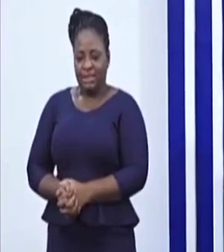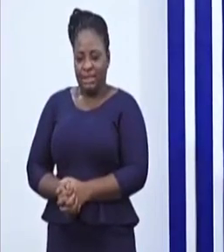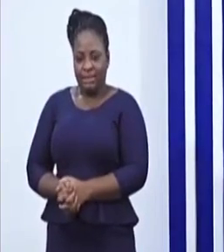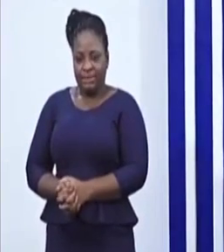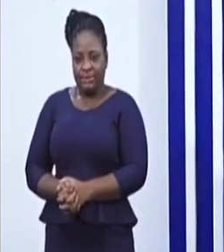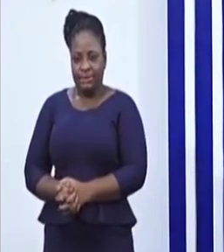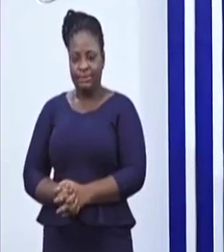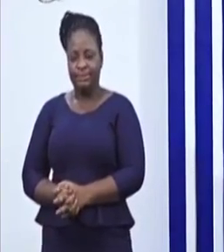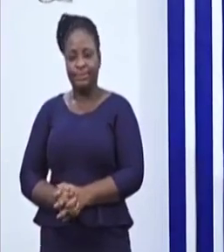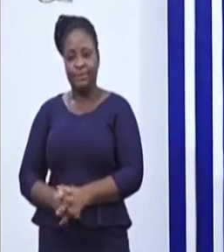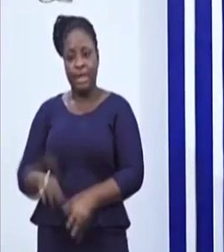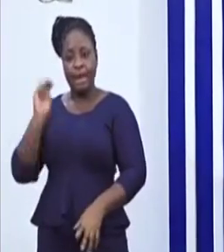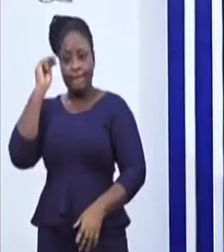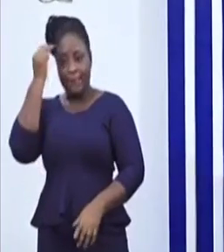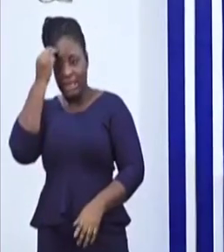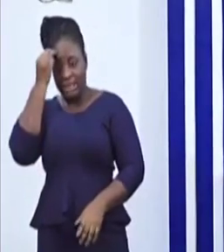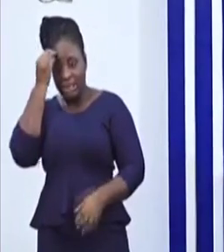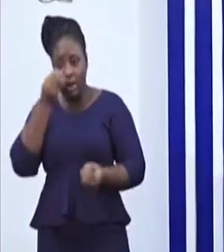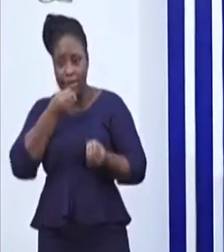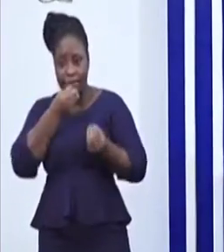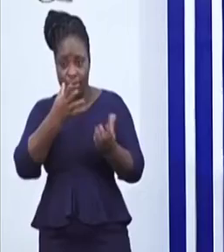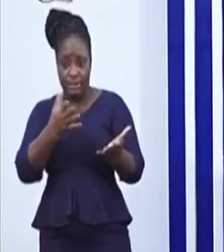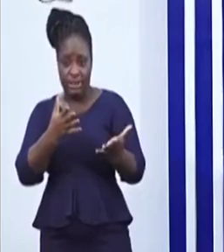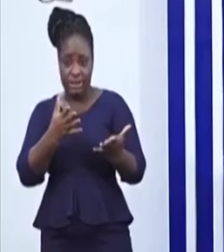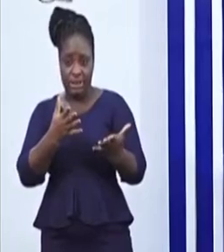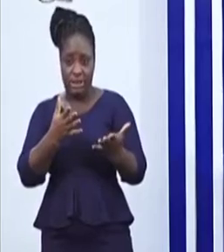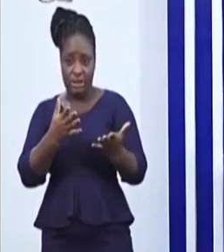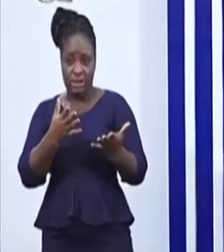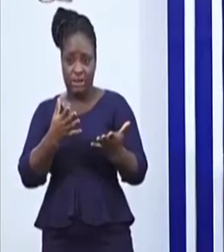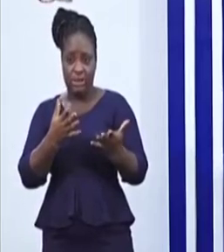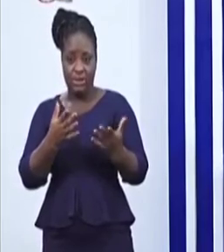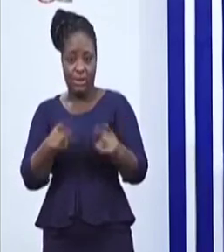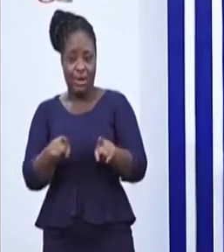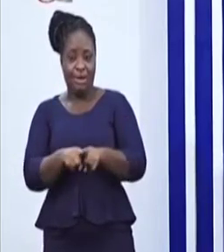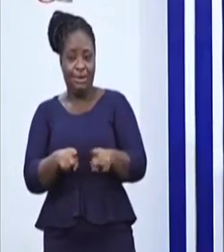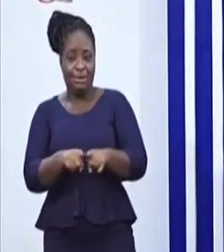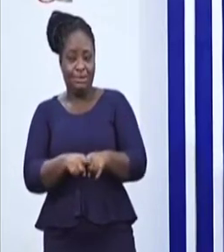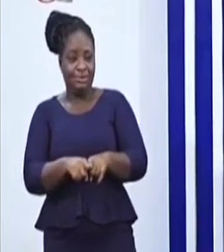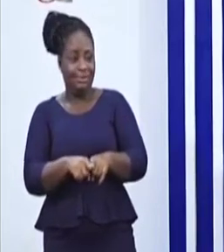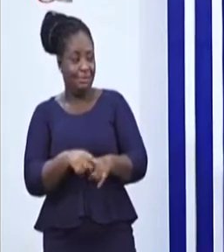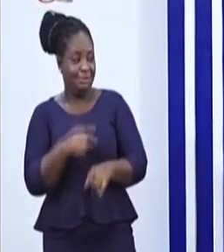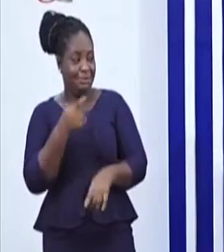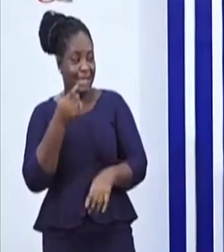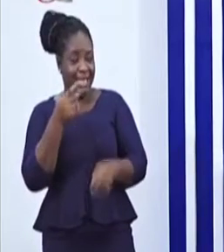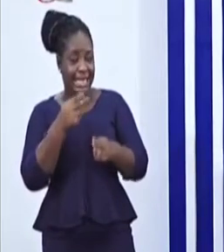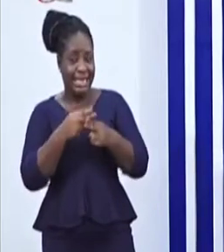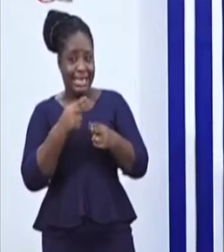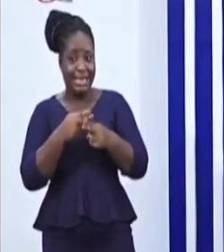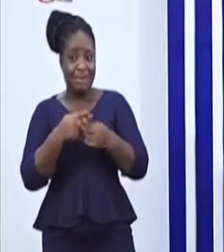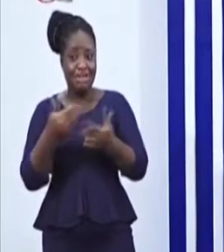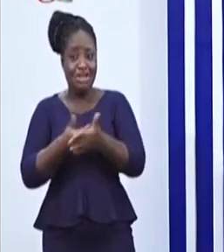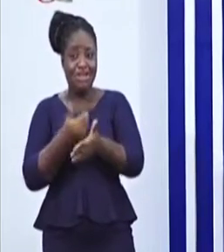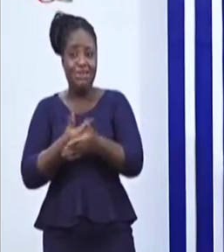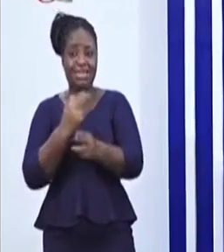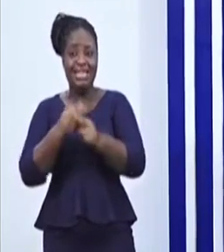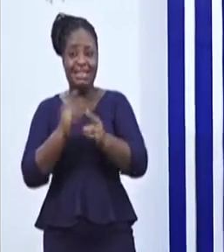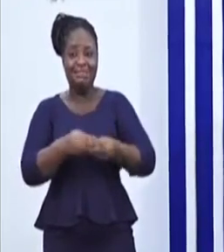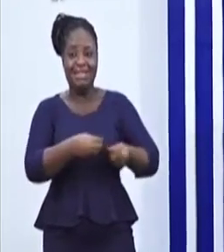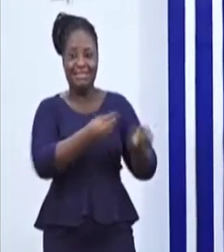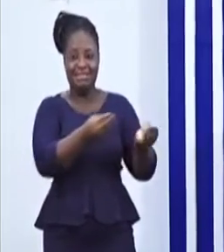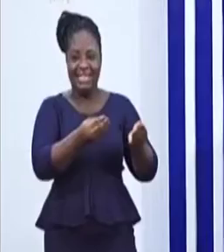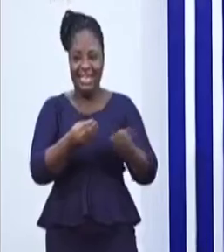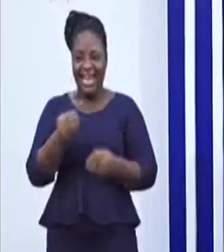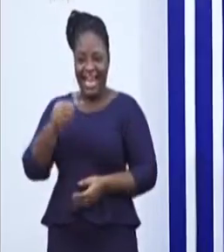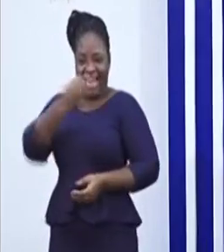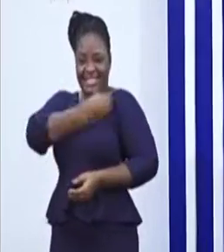Honorable Minister of Information, also known as Nana de Urubohine of